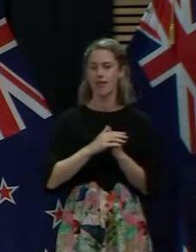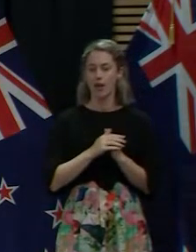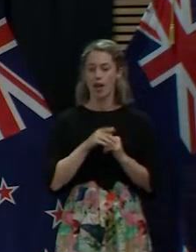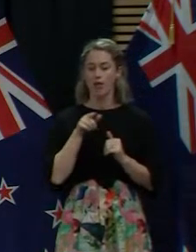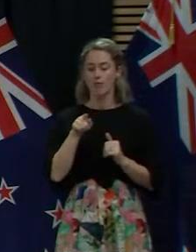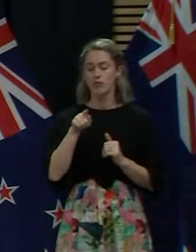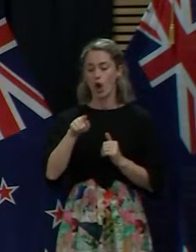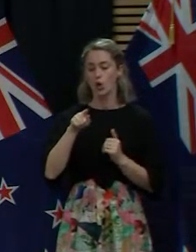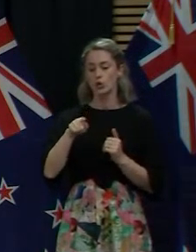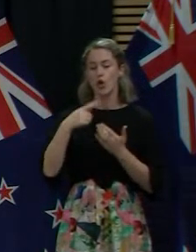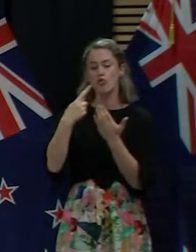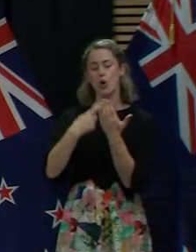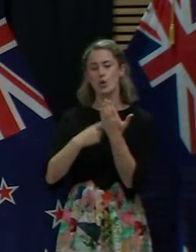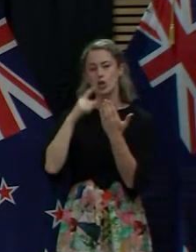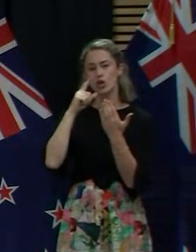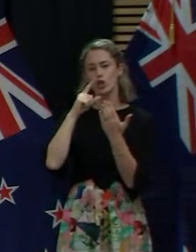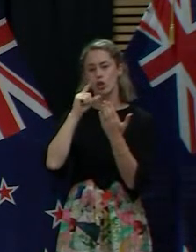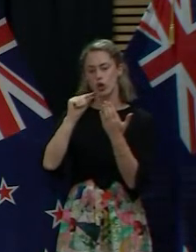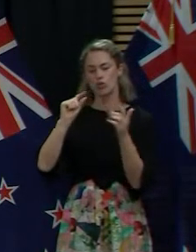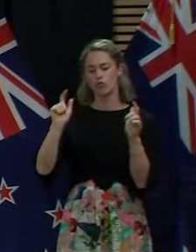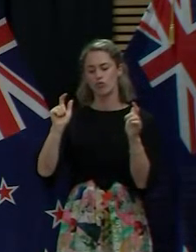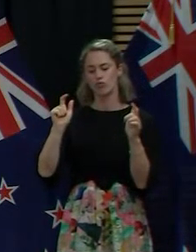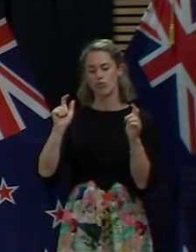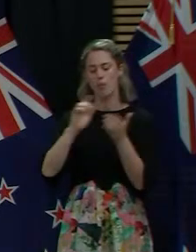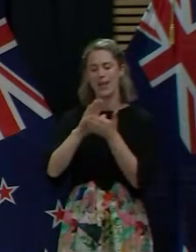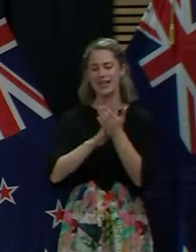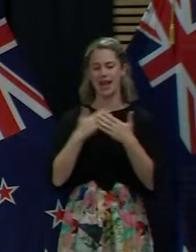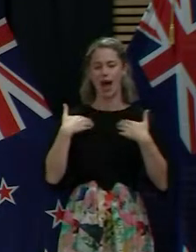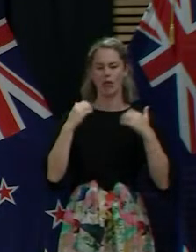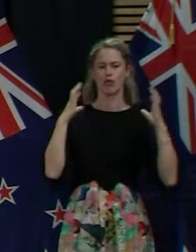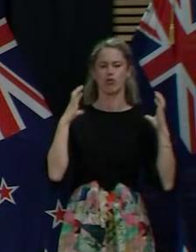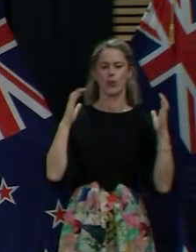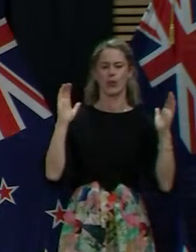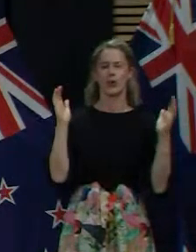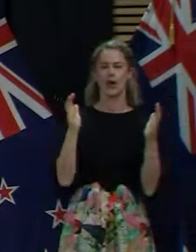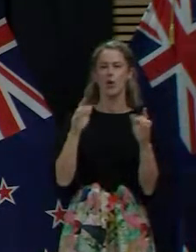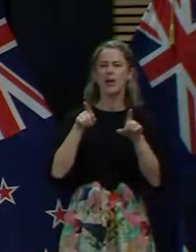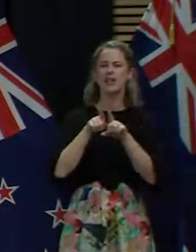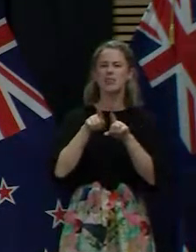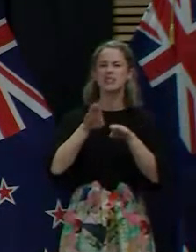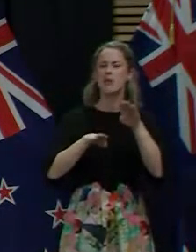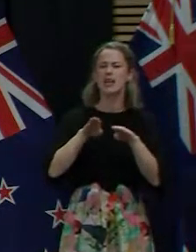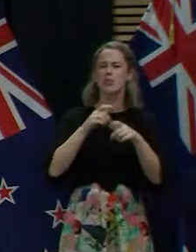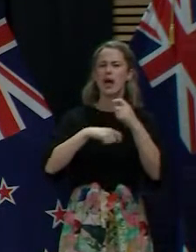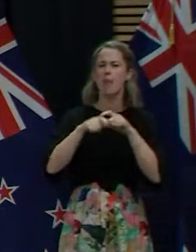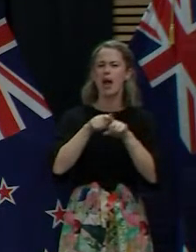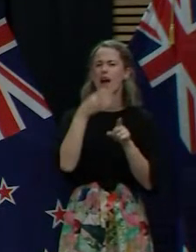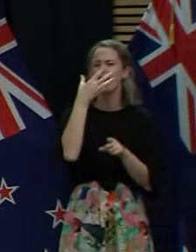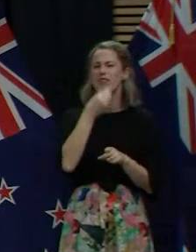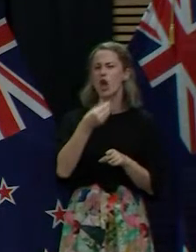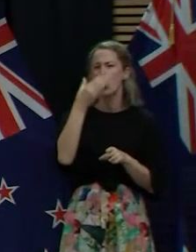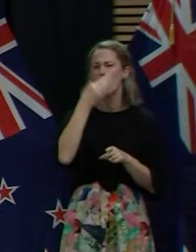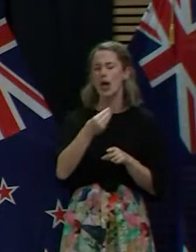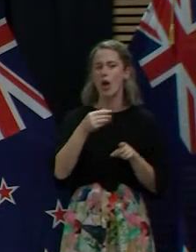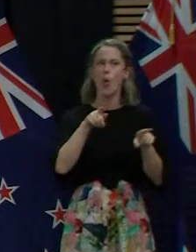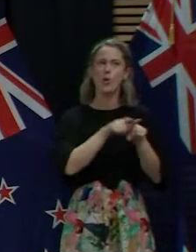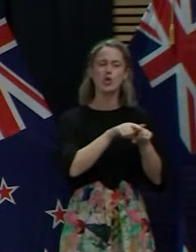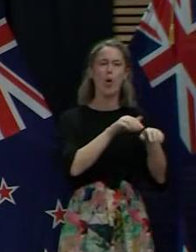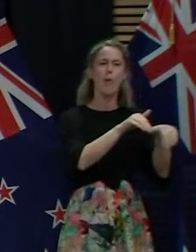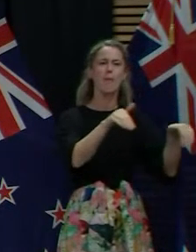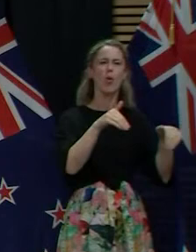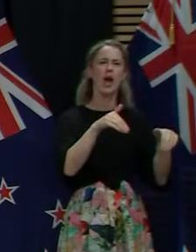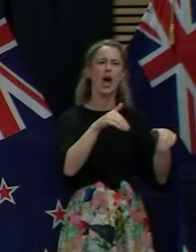health measures could reduce the health burden to something that's less than that of seasonal influenza, with only moderate border restrictions in